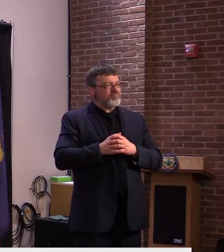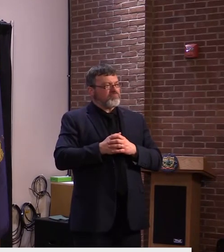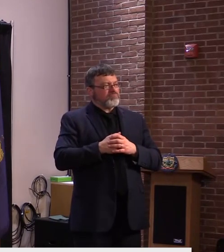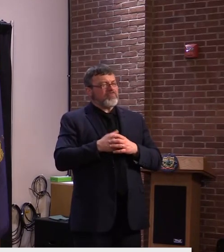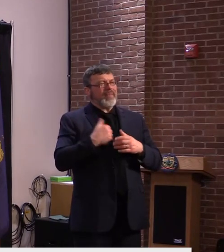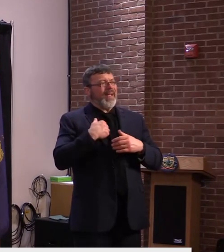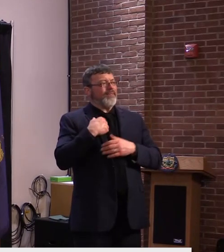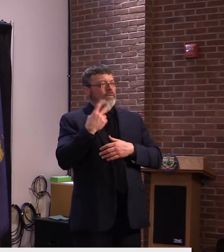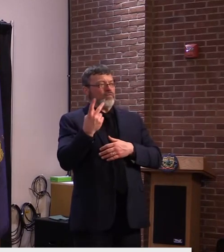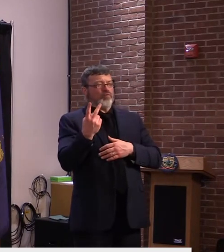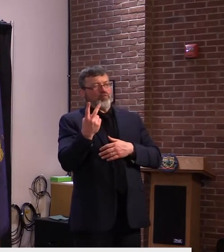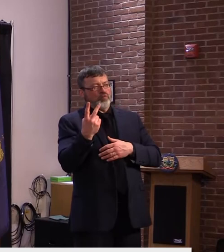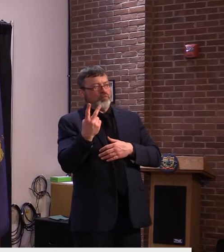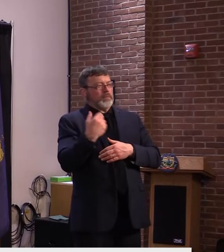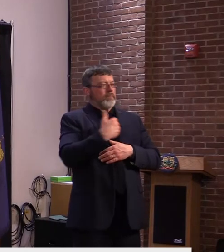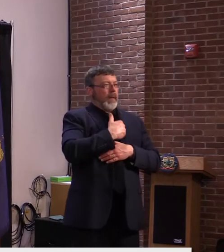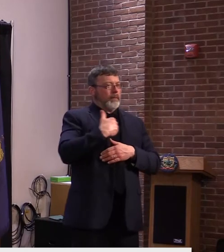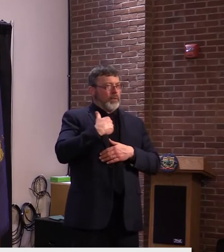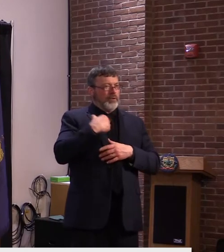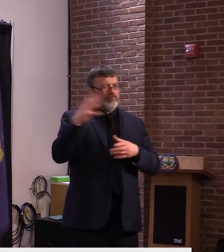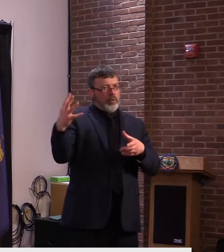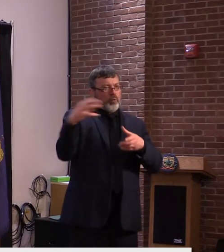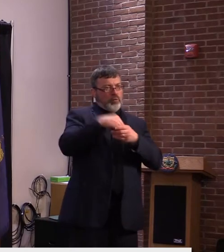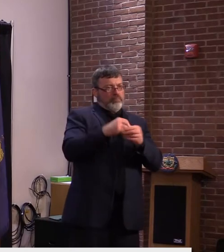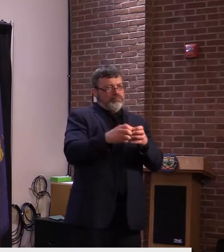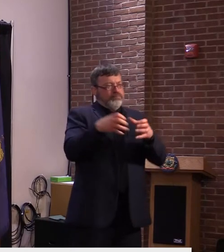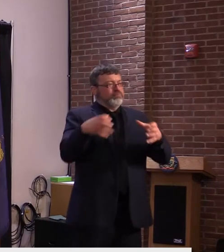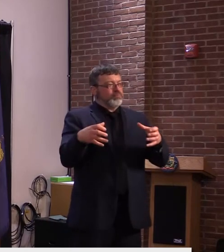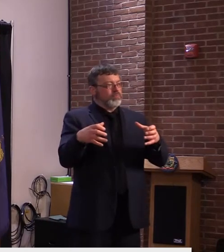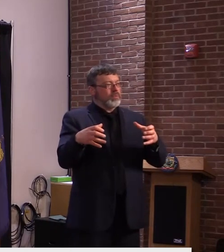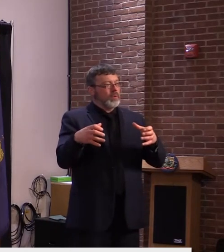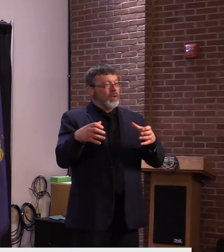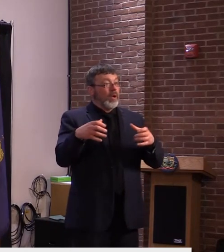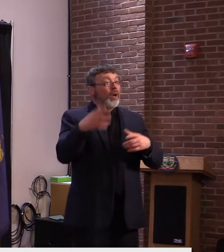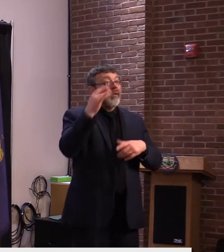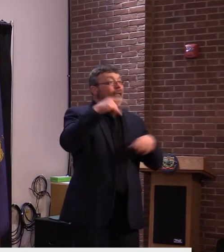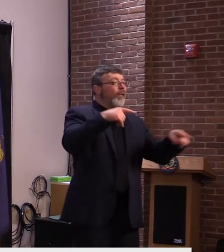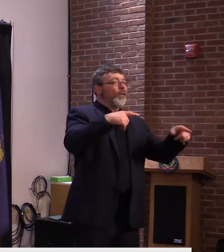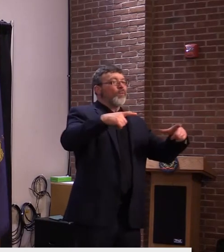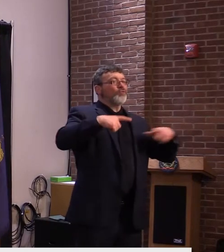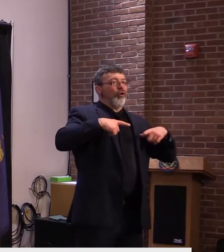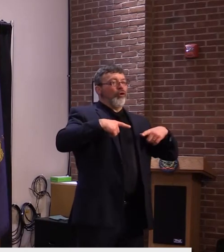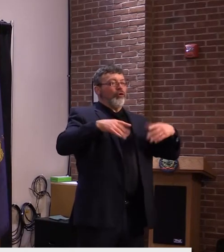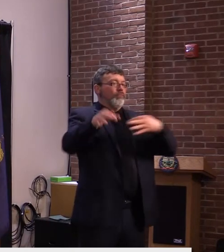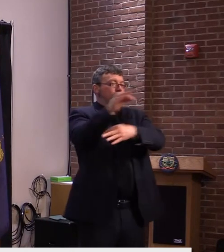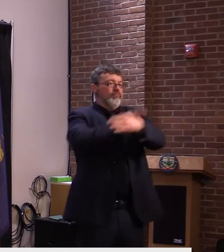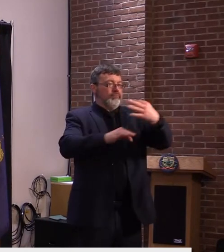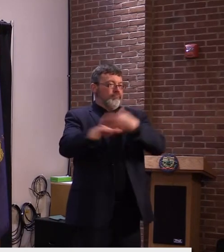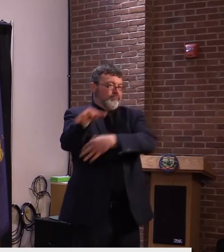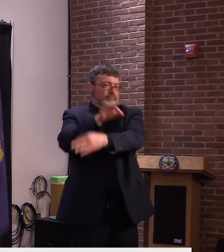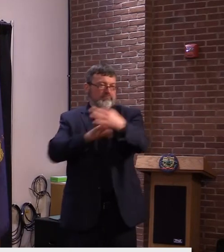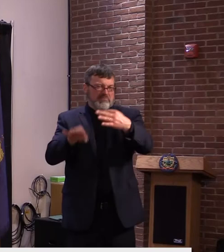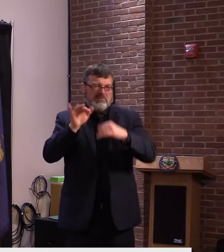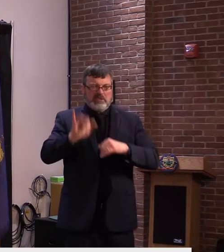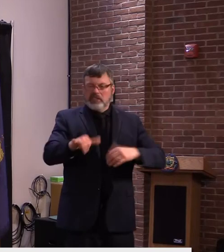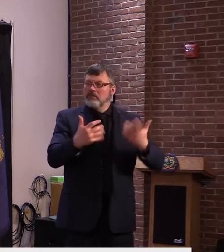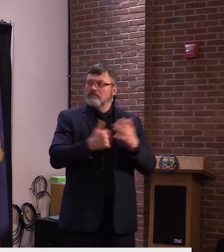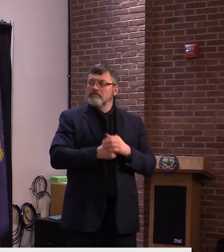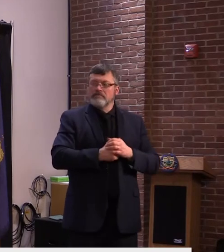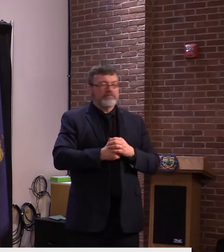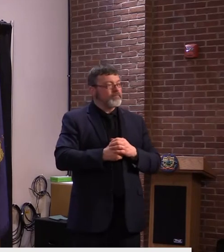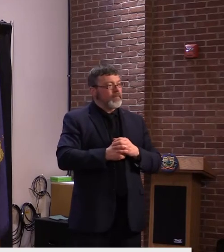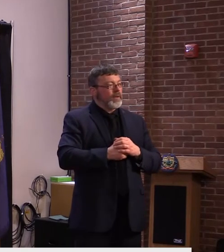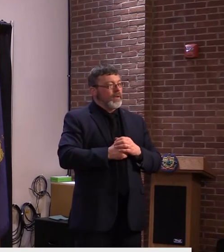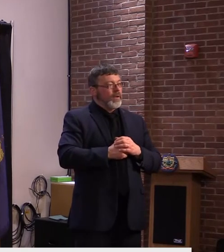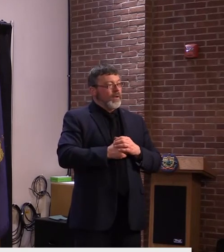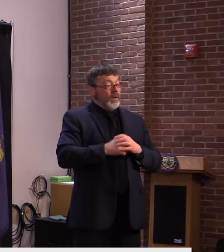to be added because of the fact that others had retired. And the body